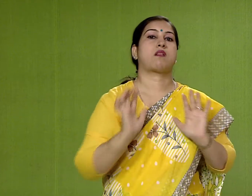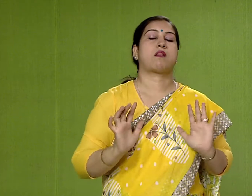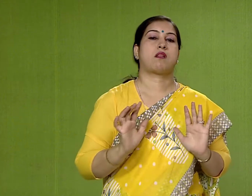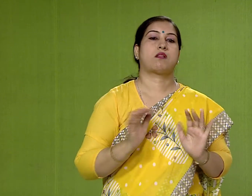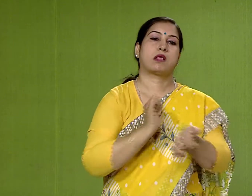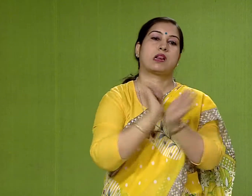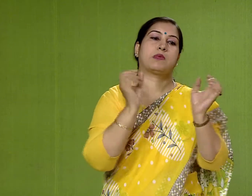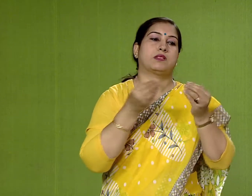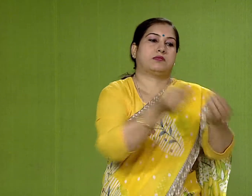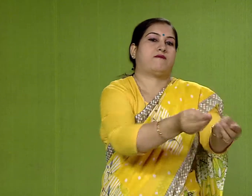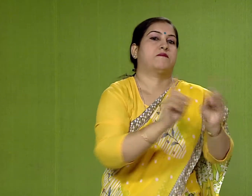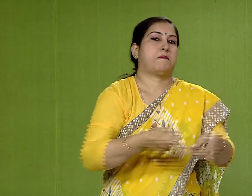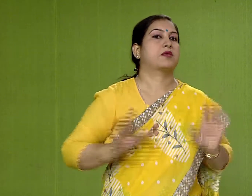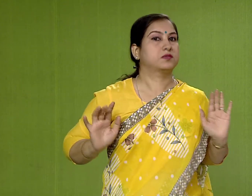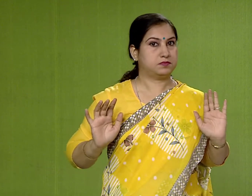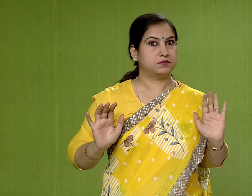grant independence to India.